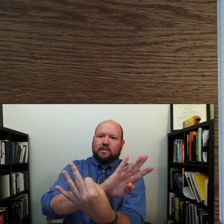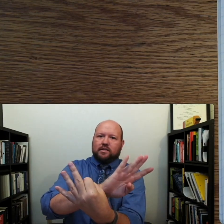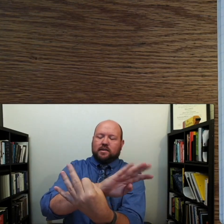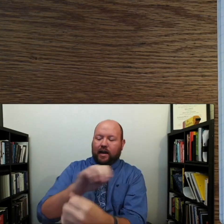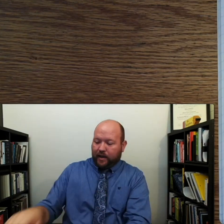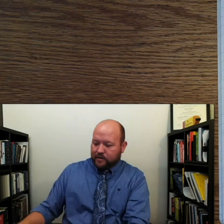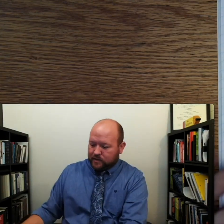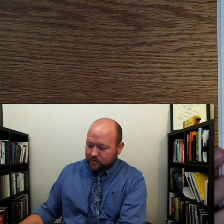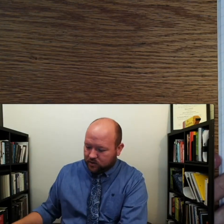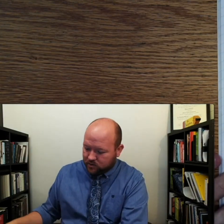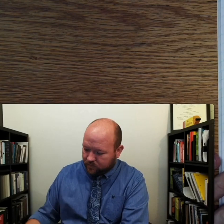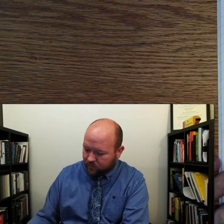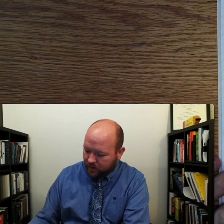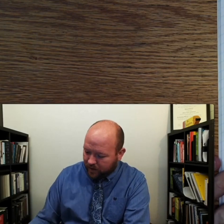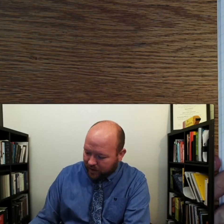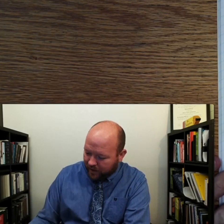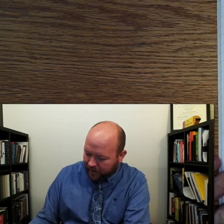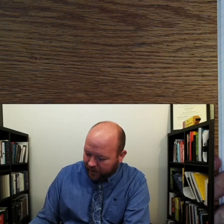Ancestors. Ancestors.